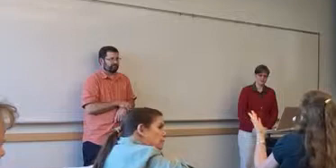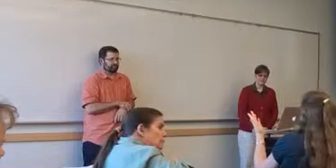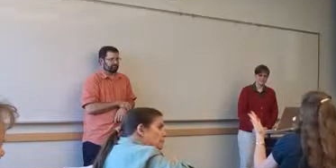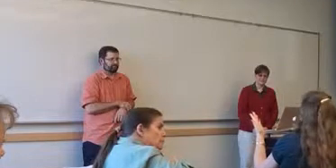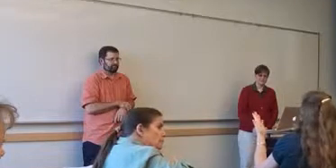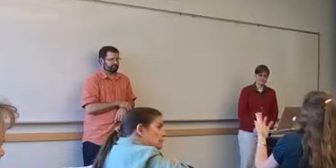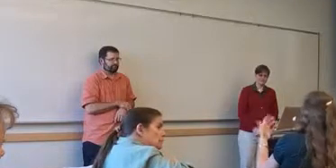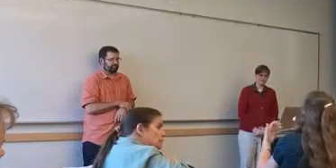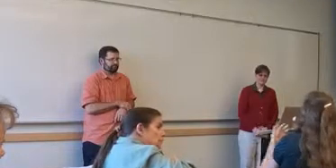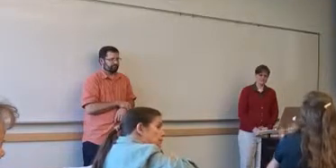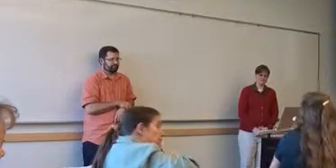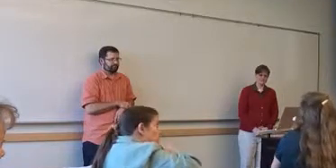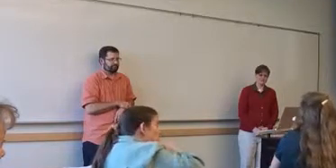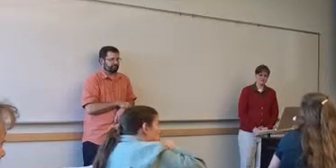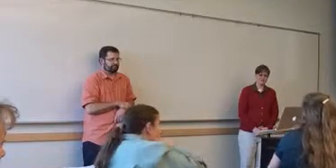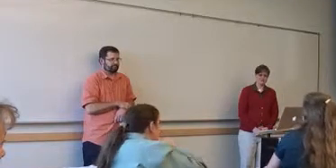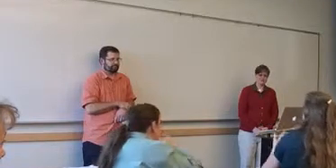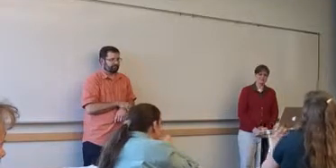learning ASL socially?